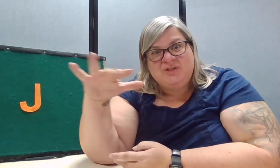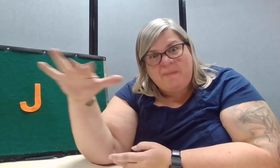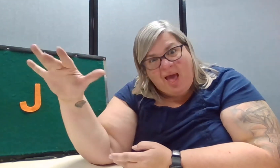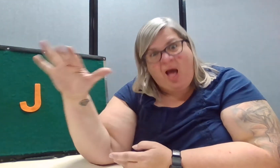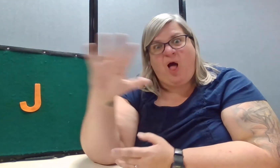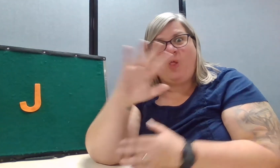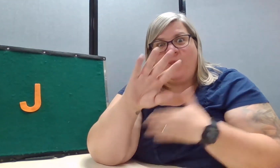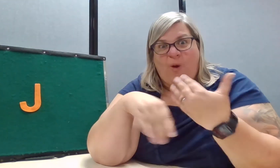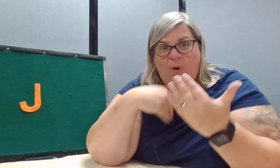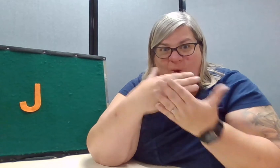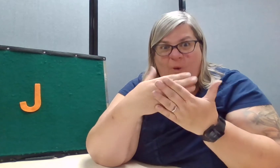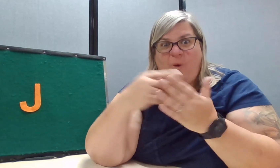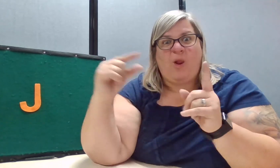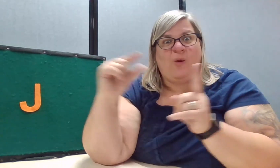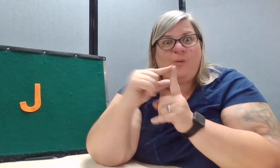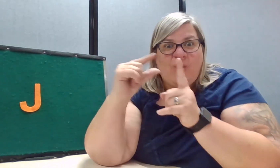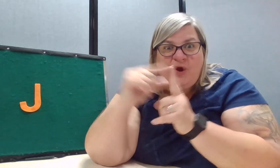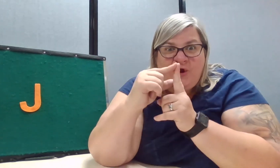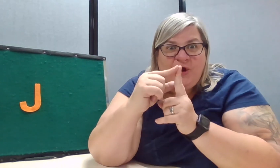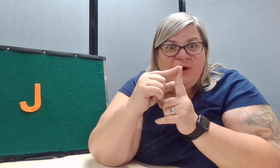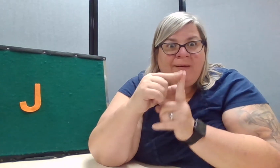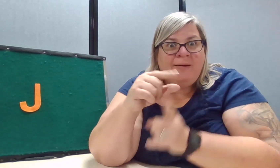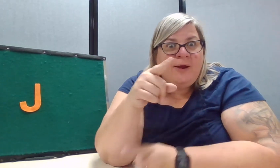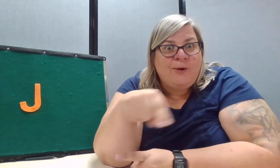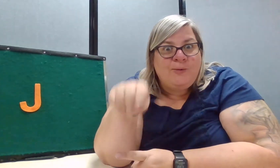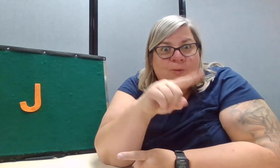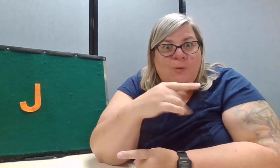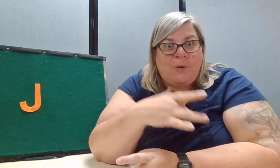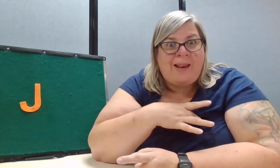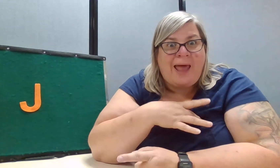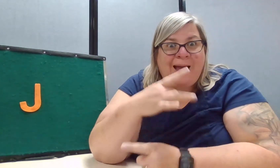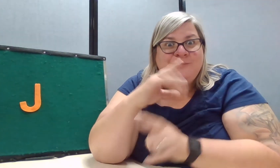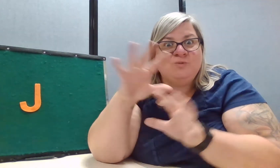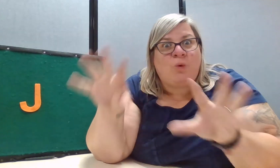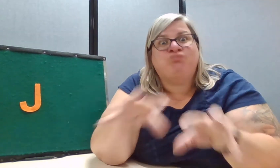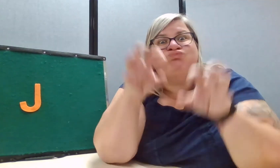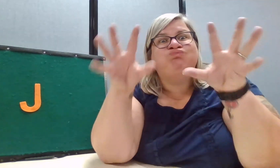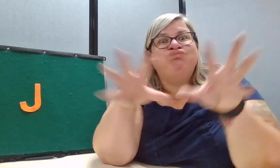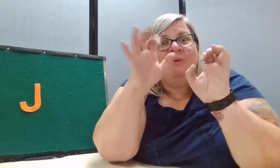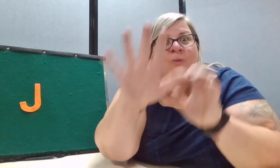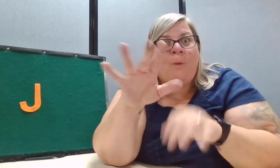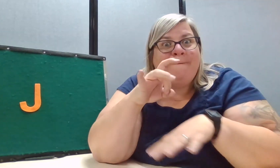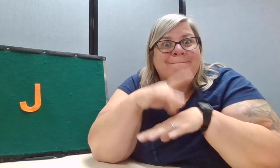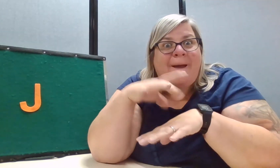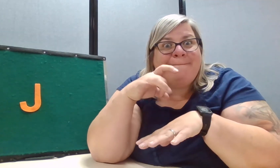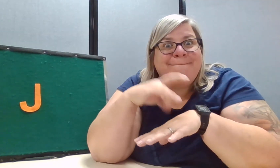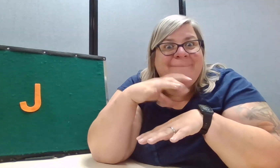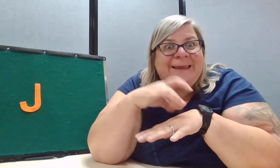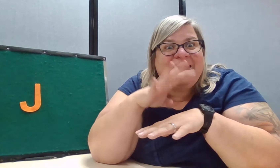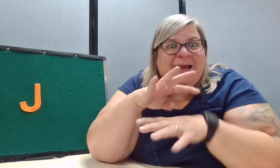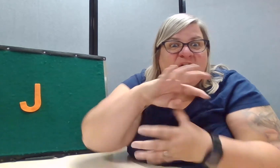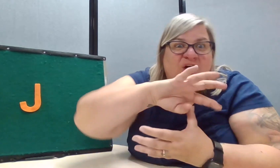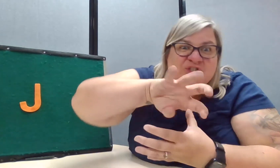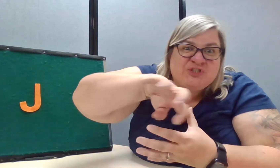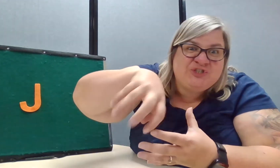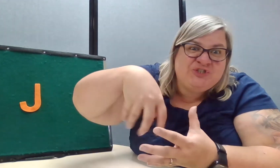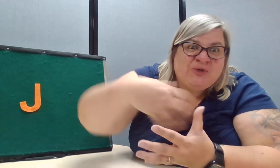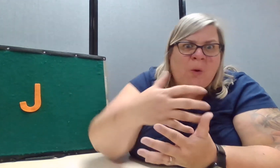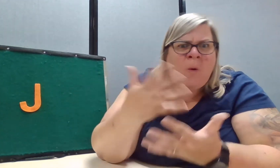the whole word with our hand. Do you like to decorate pumpkins?